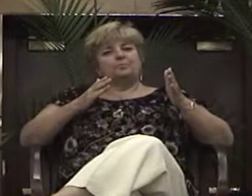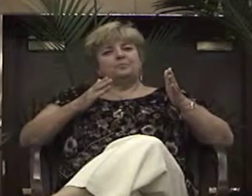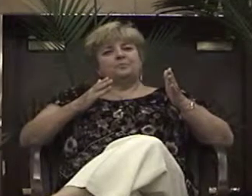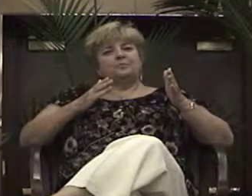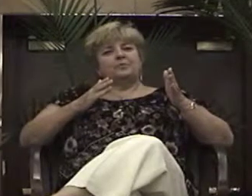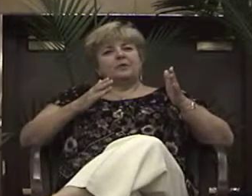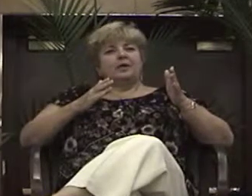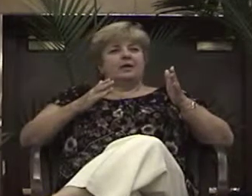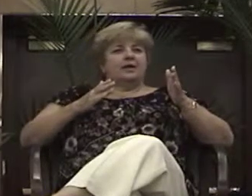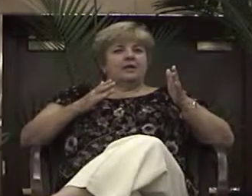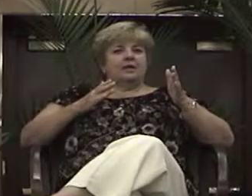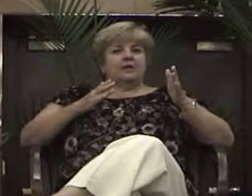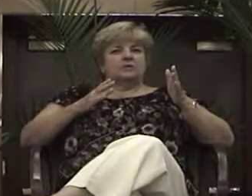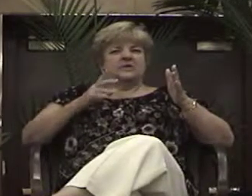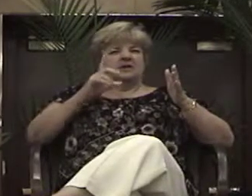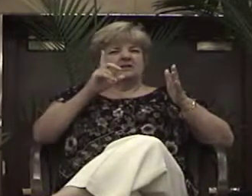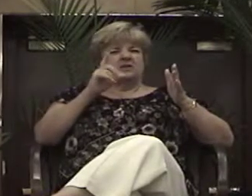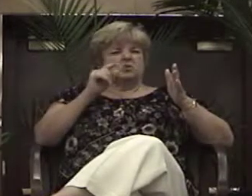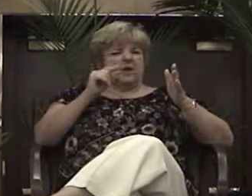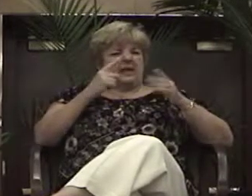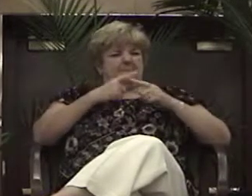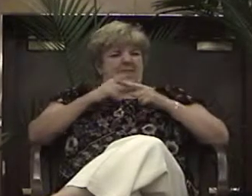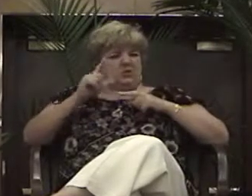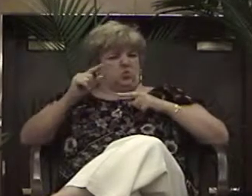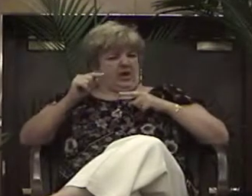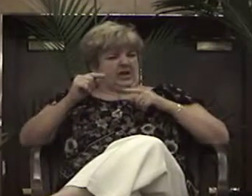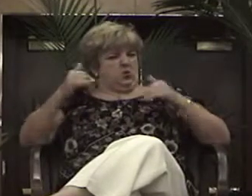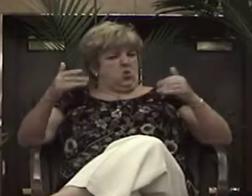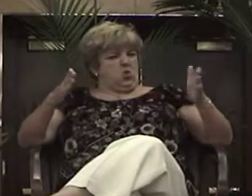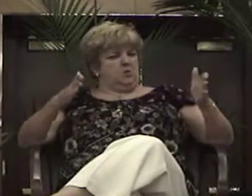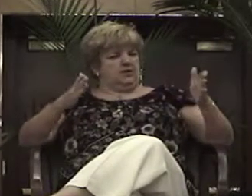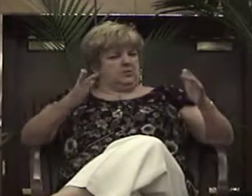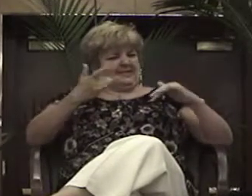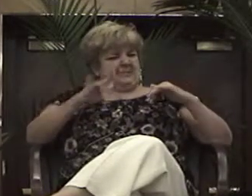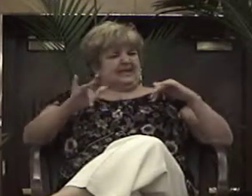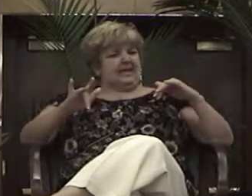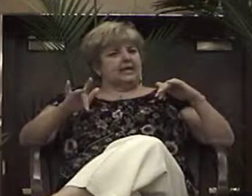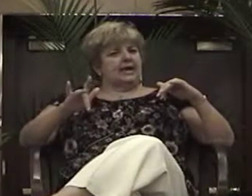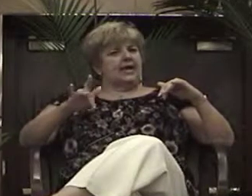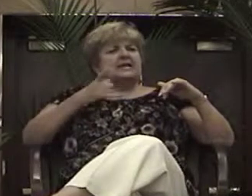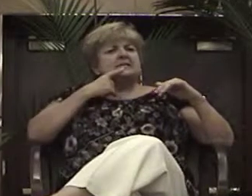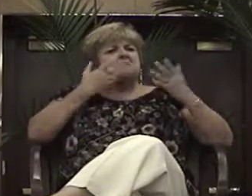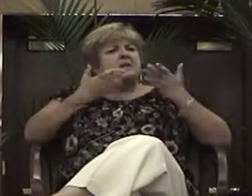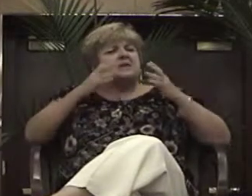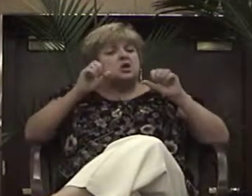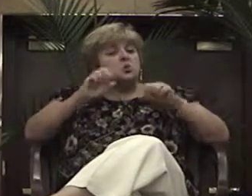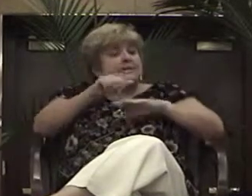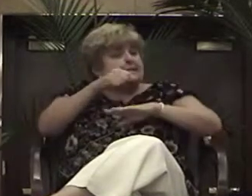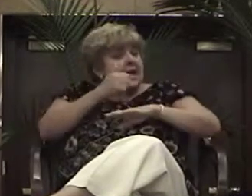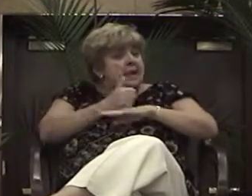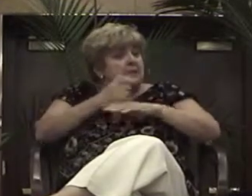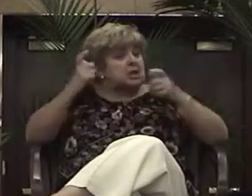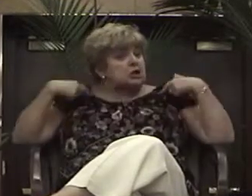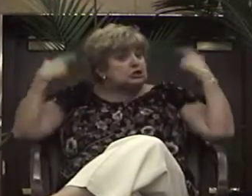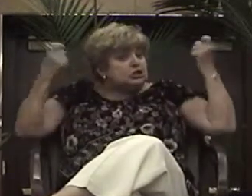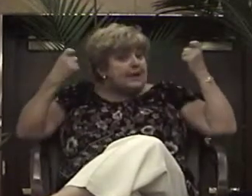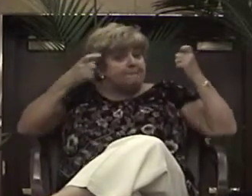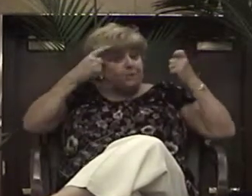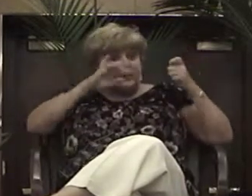was nothing was in it. It was empty. I said, can we do something here? And she said, what? I said, can we set up a little sort of a gym for the kids? And she said, I'll take it